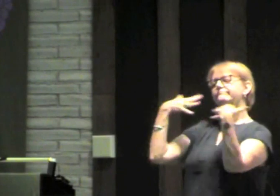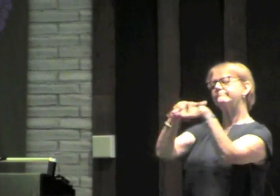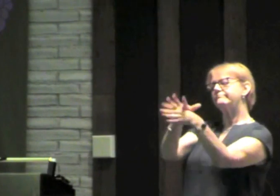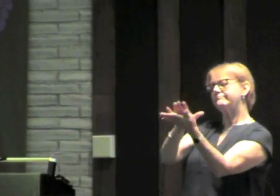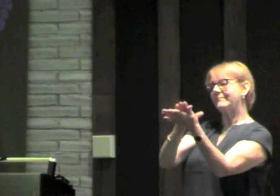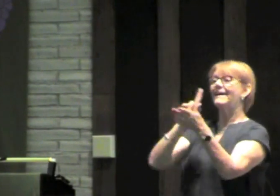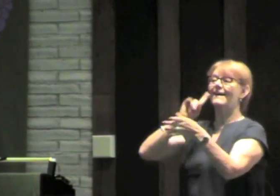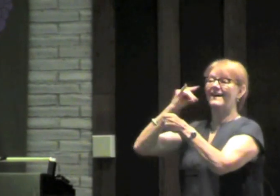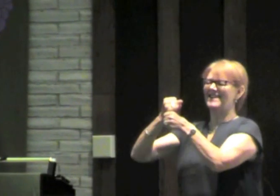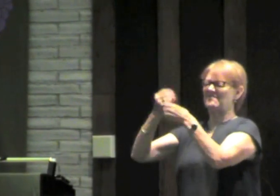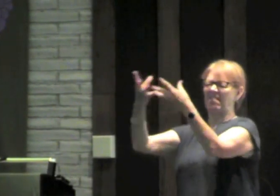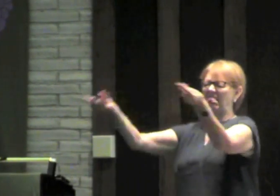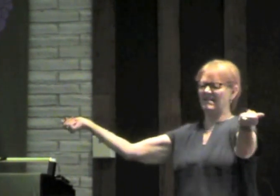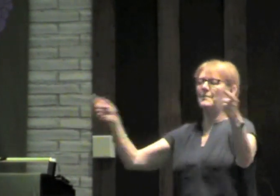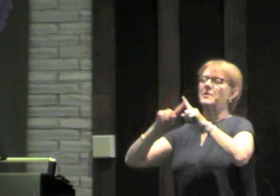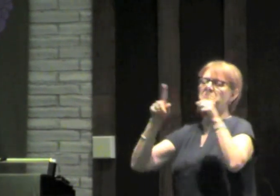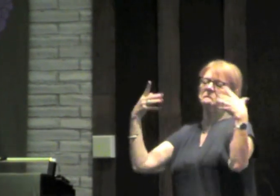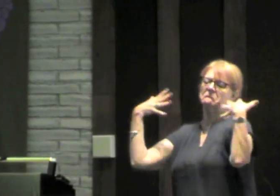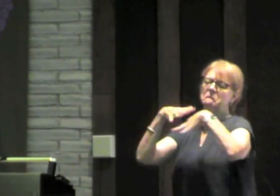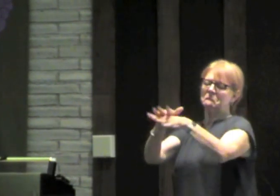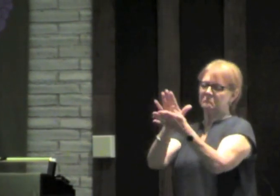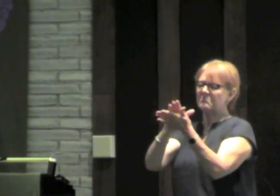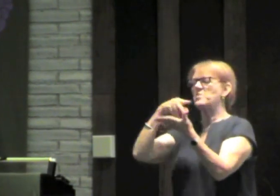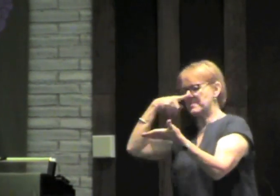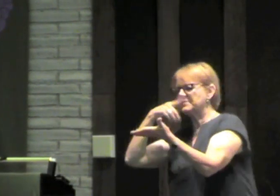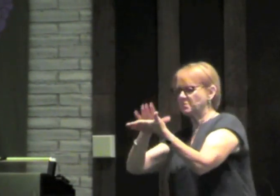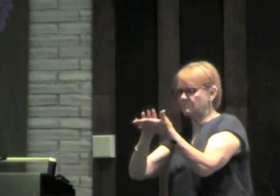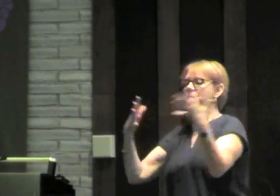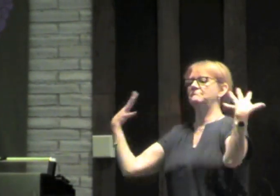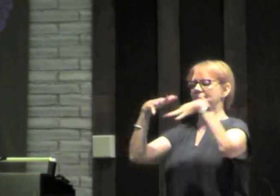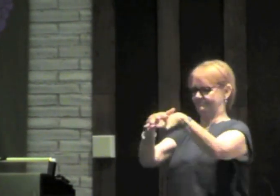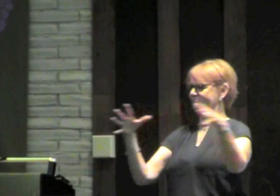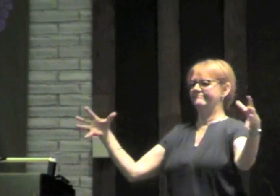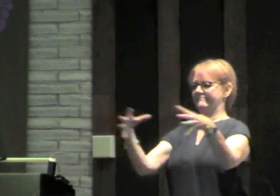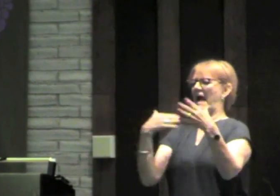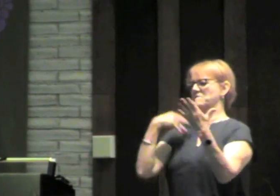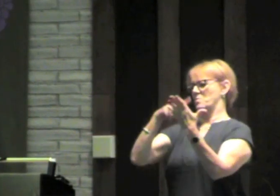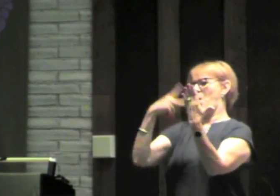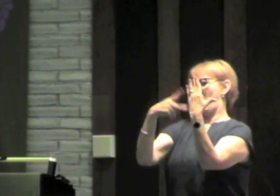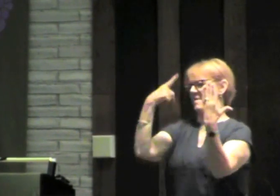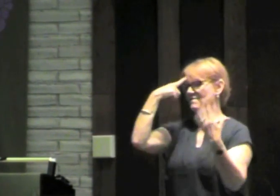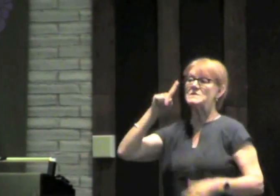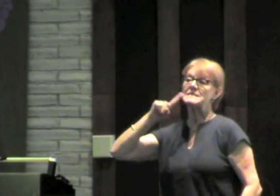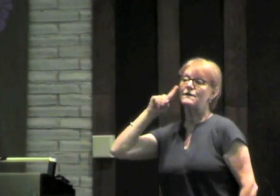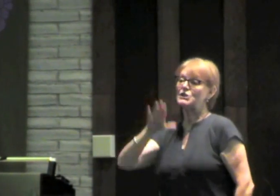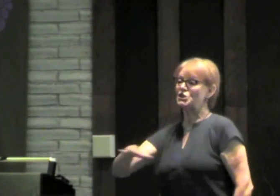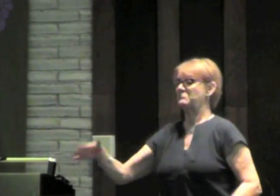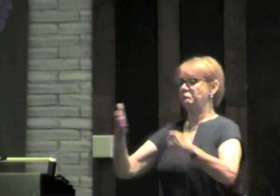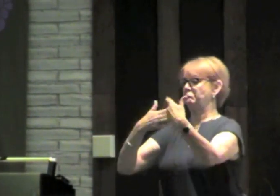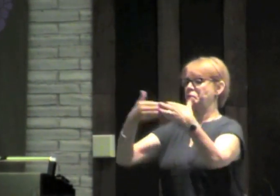relationships with each other because they all go to the same mainstream program. They don't really have any deaf schools, but they go to the same educational programs for